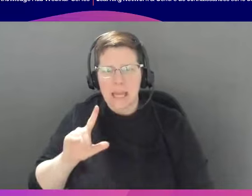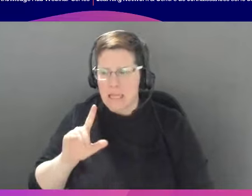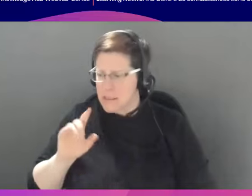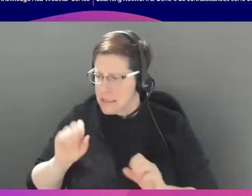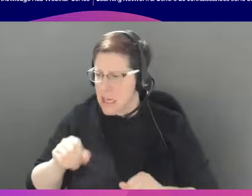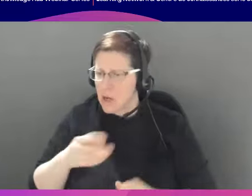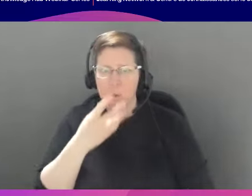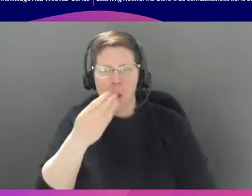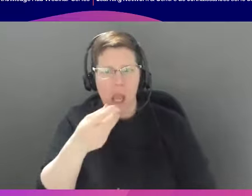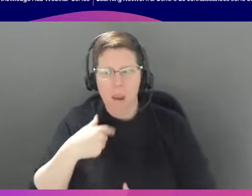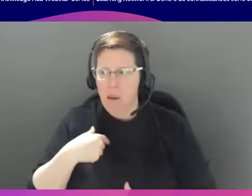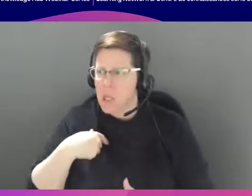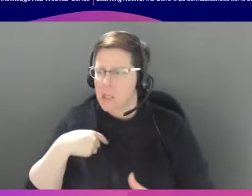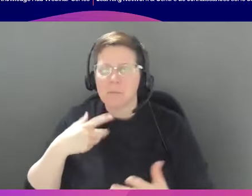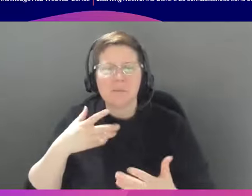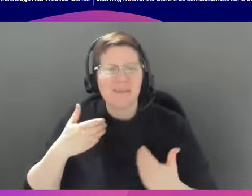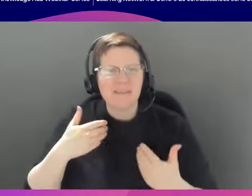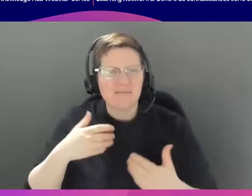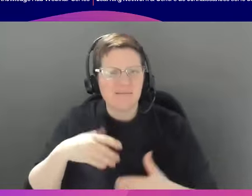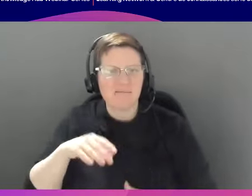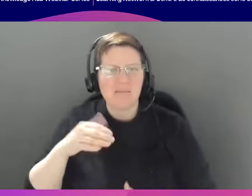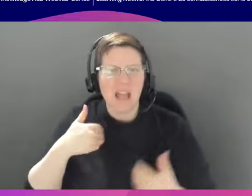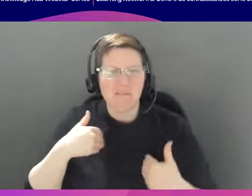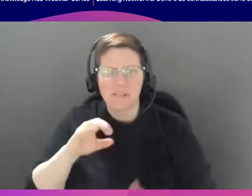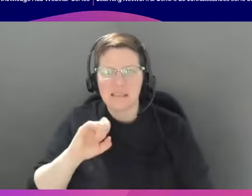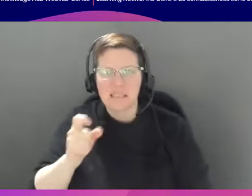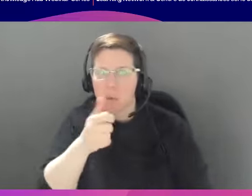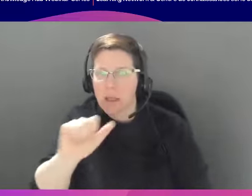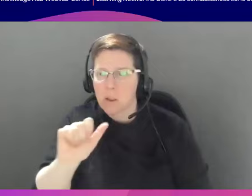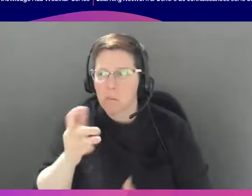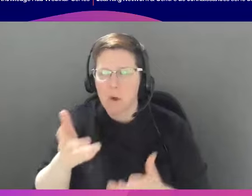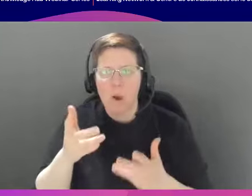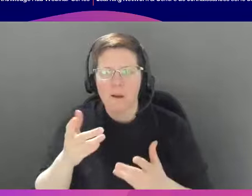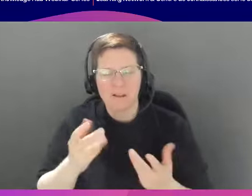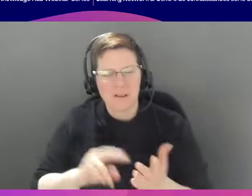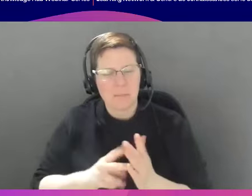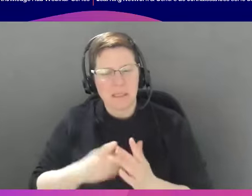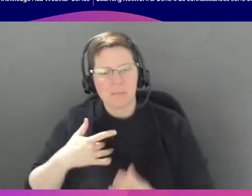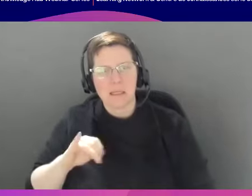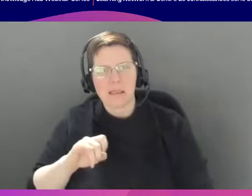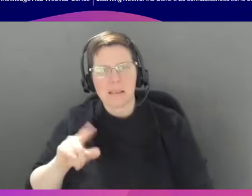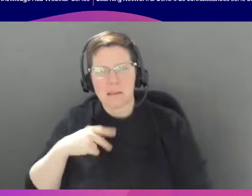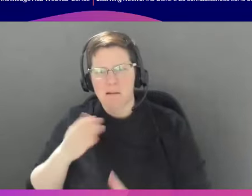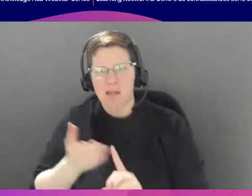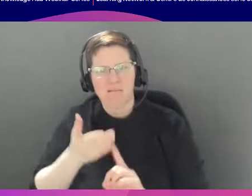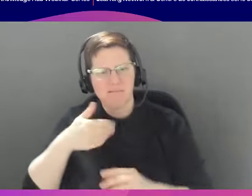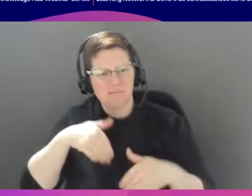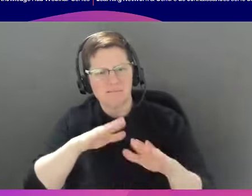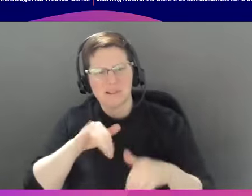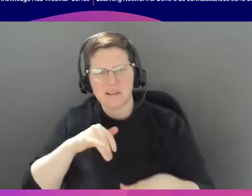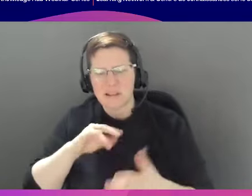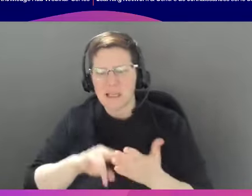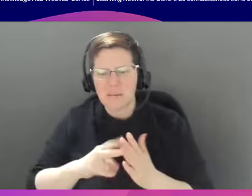they choose. And so they kind of disregards like women's perhaps like experiences with like poor